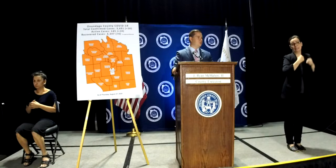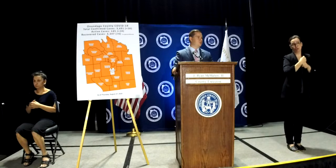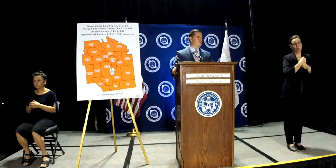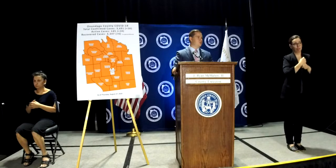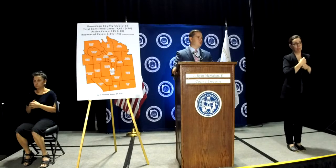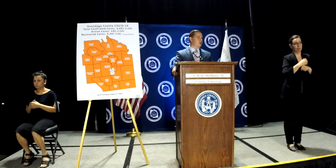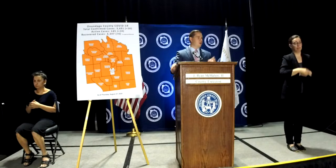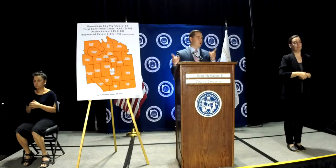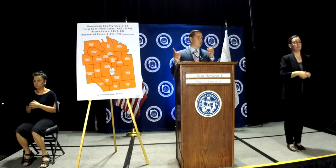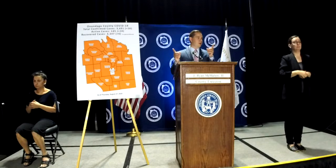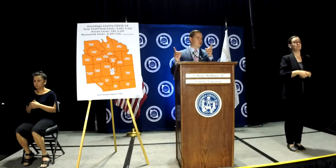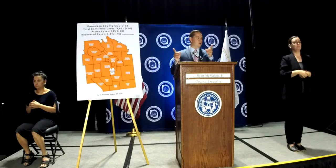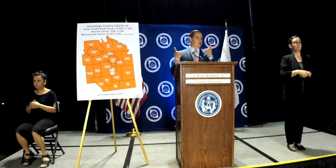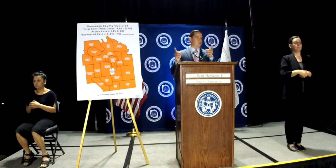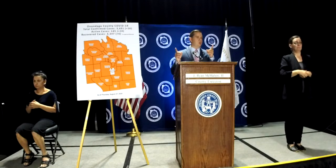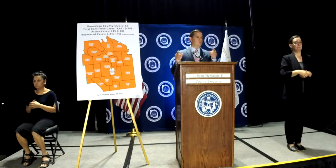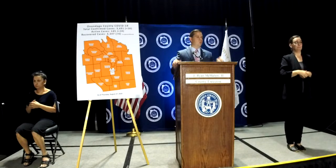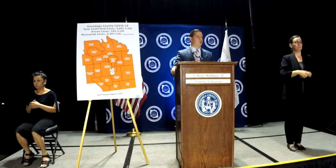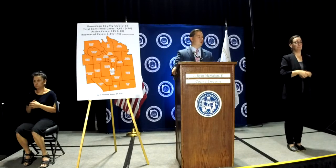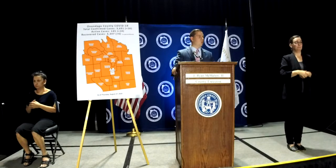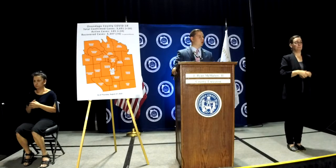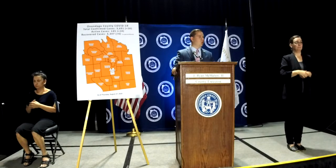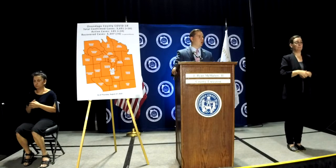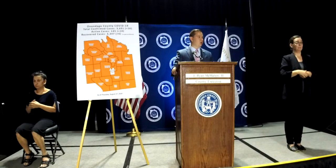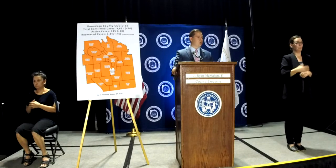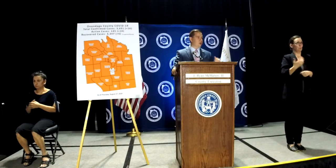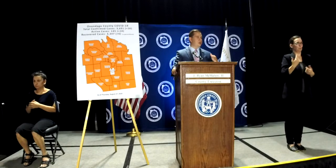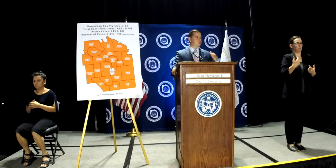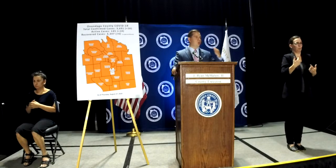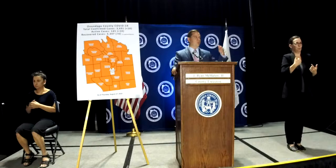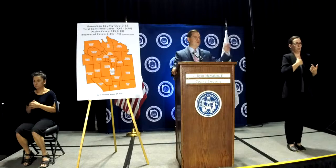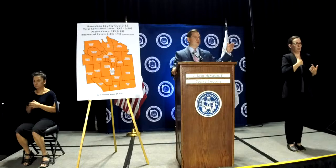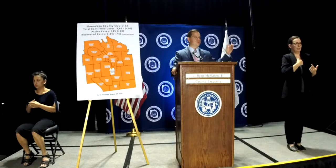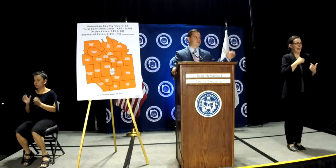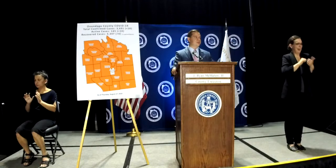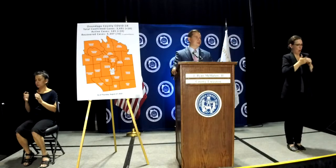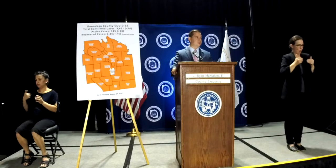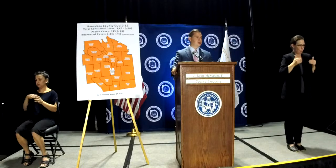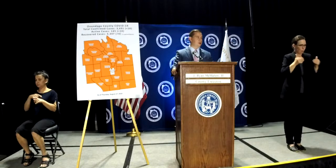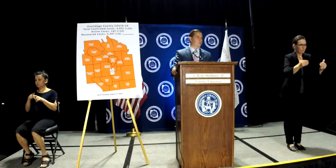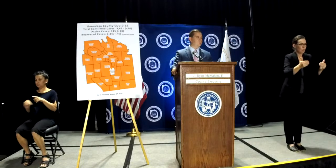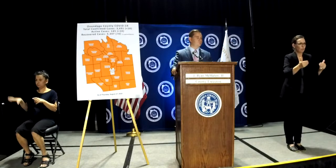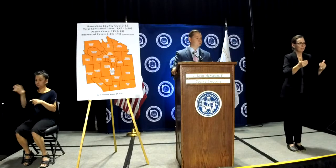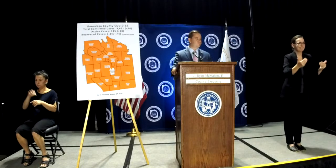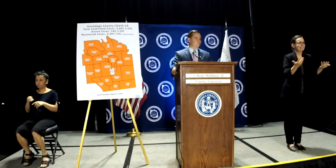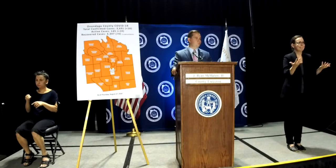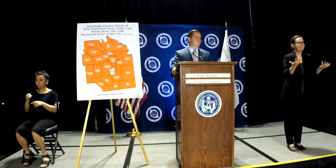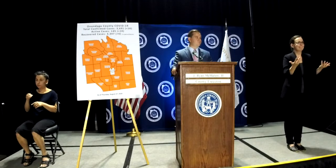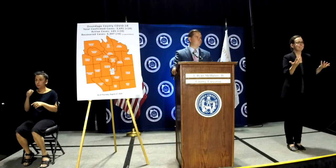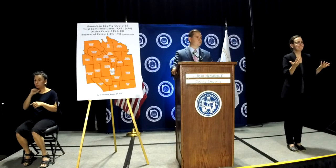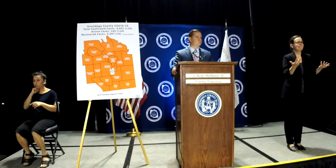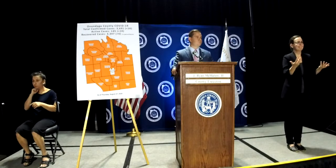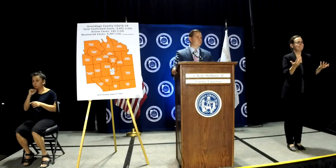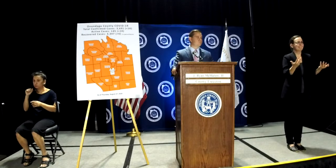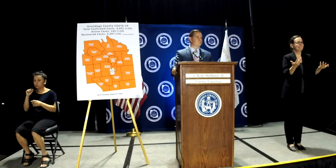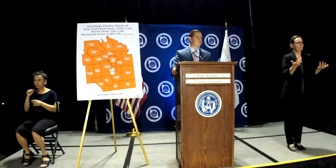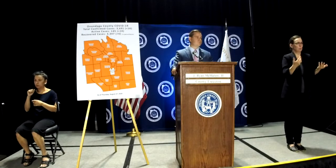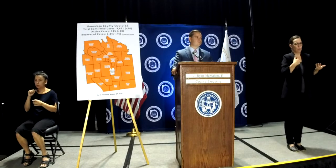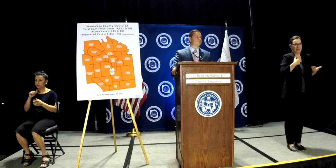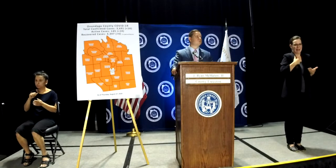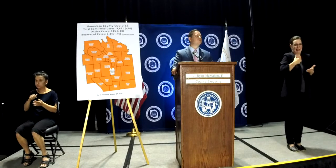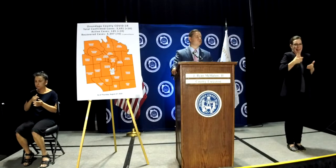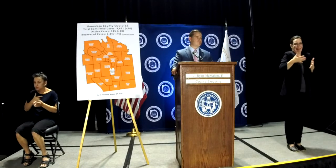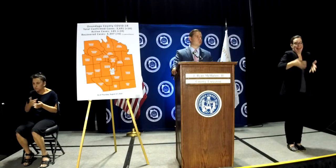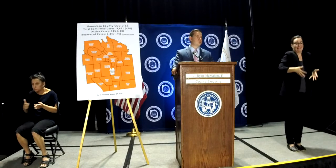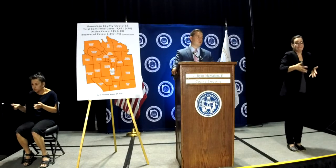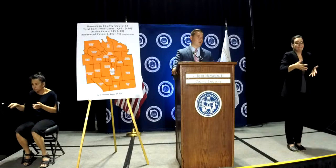250 positions. But because we're within one quarter, it's more positions to get to that number. Okay, so it's not an annualized